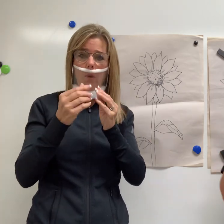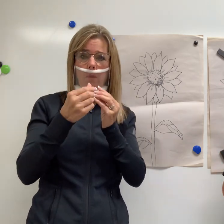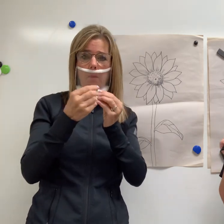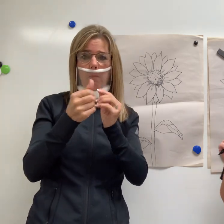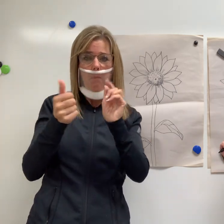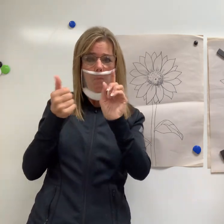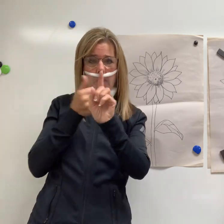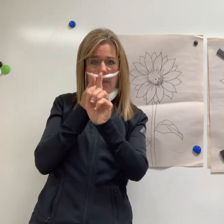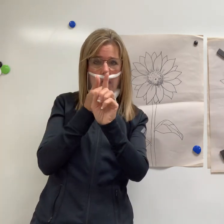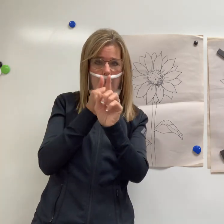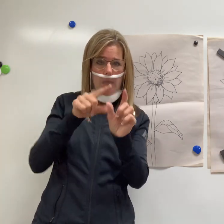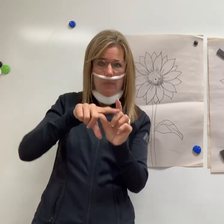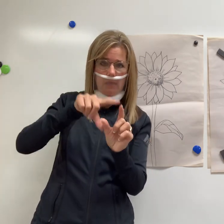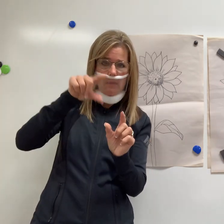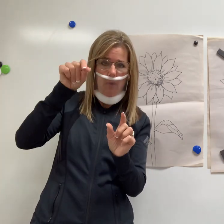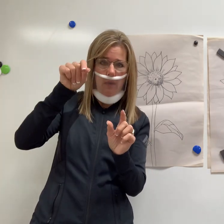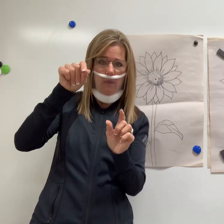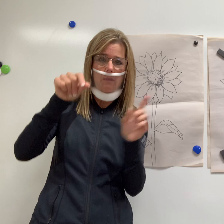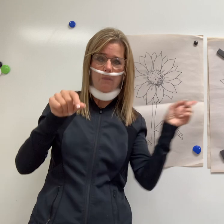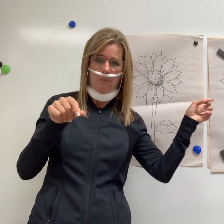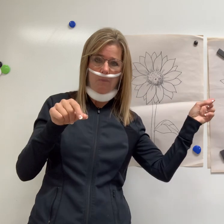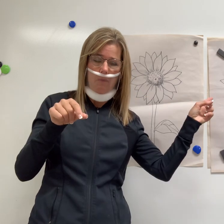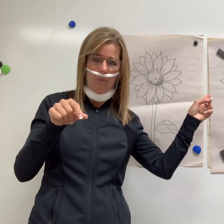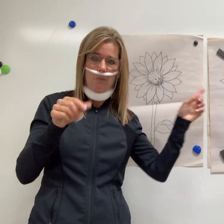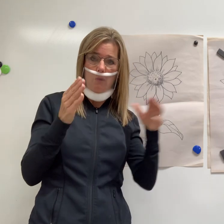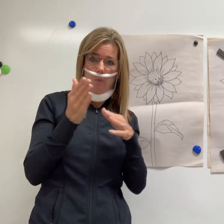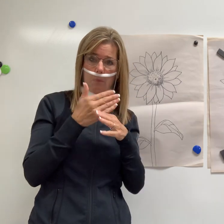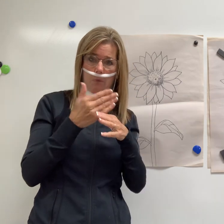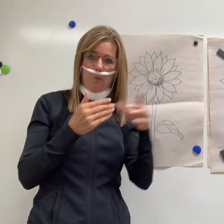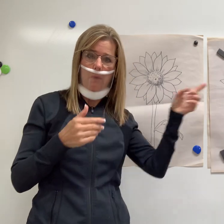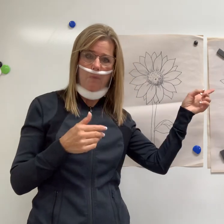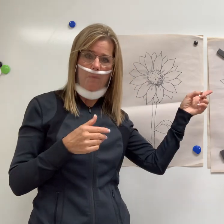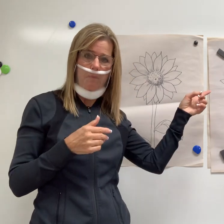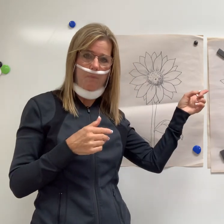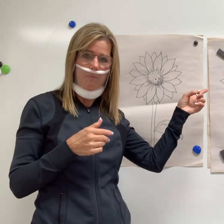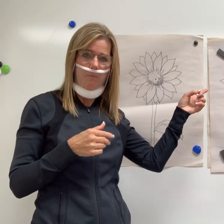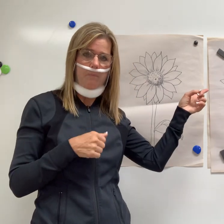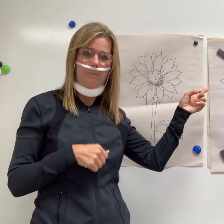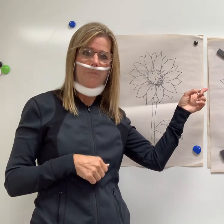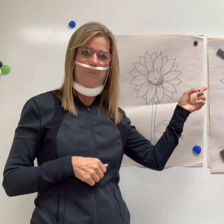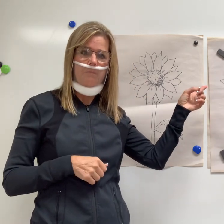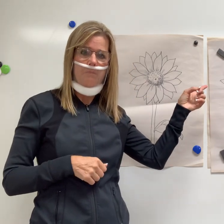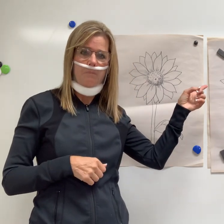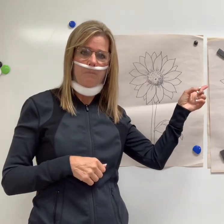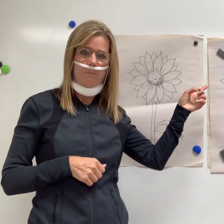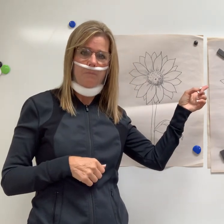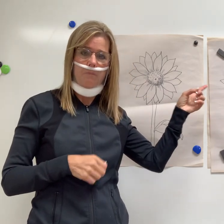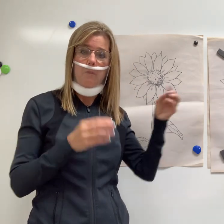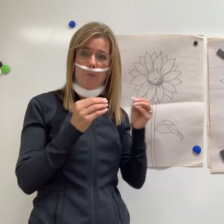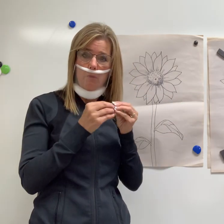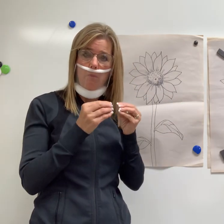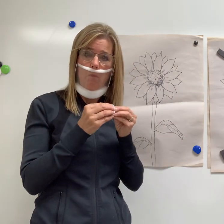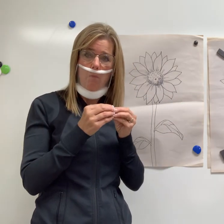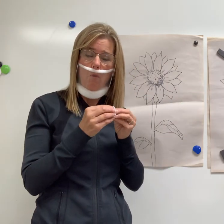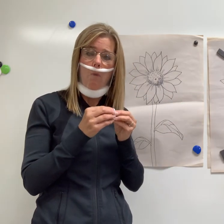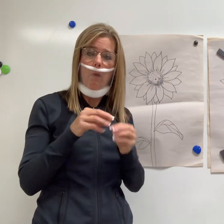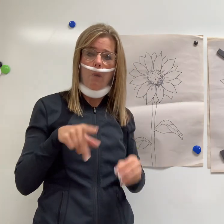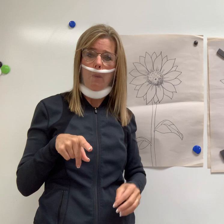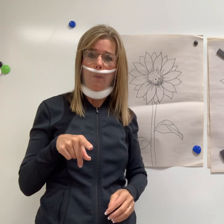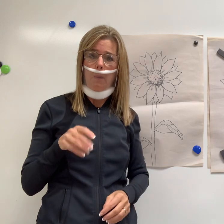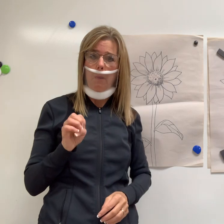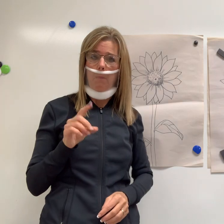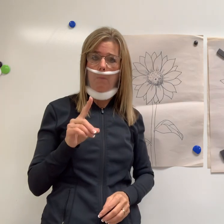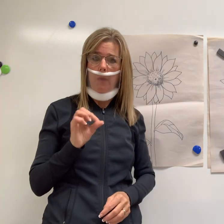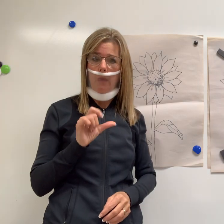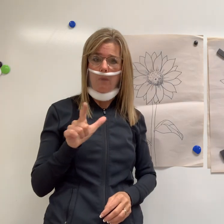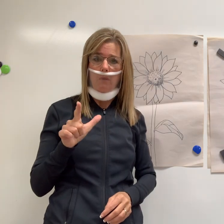a little bit of them poking out. So in between here, I'm gonna go ahead and add some more petals